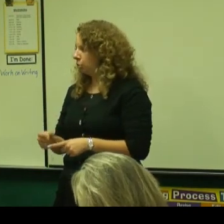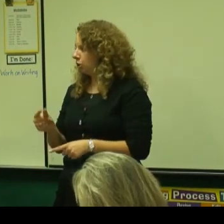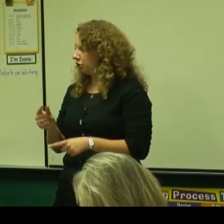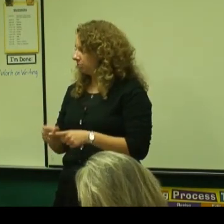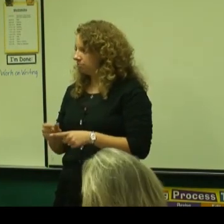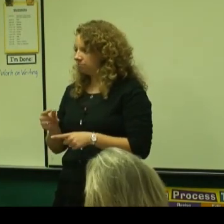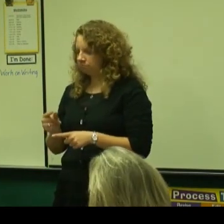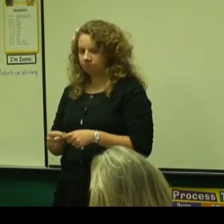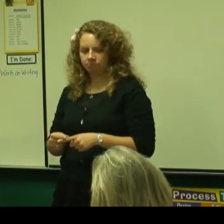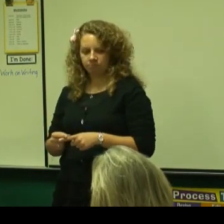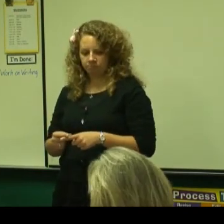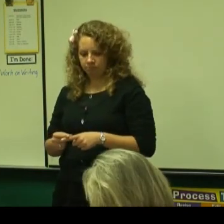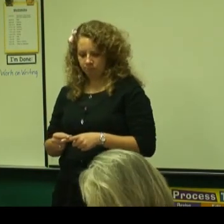Word.